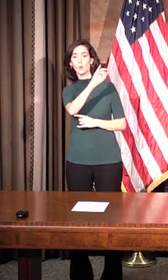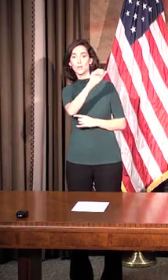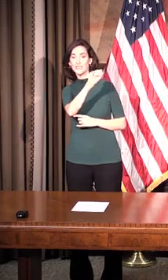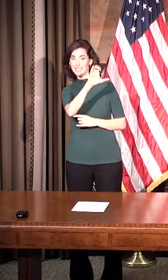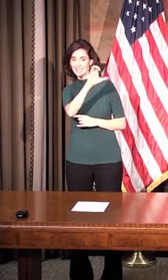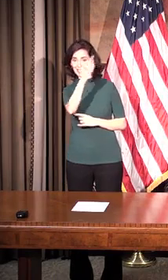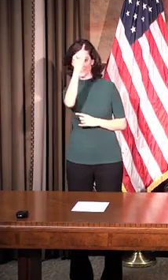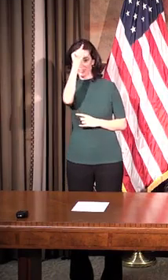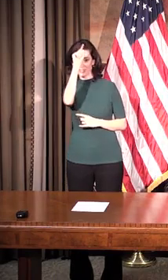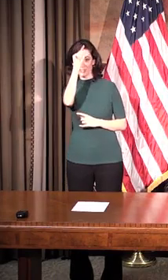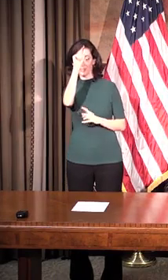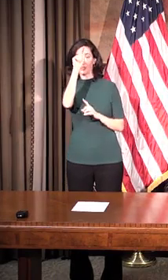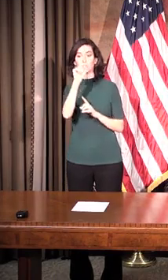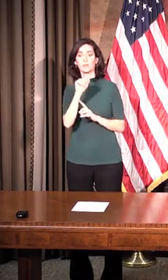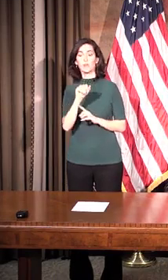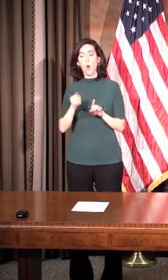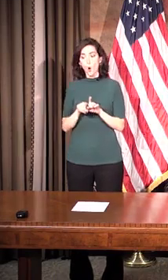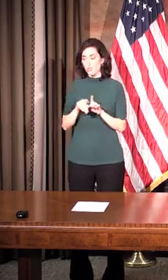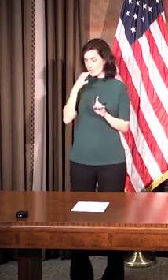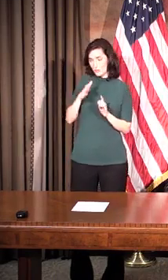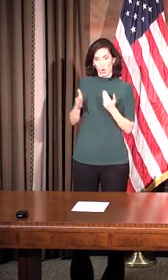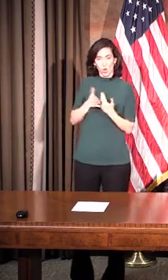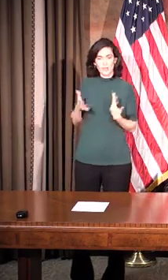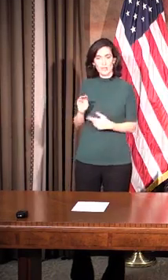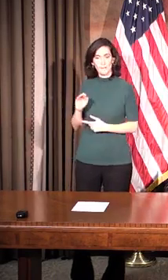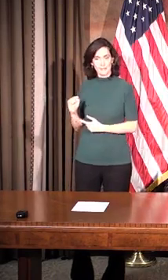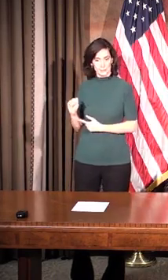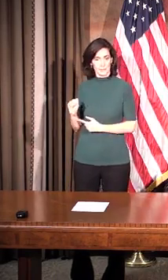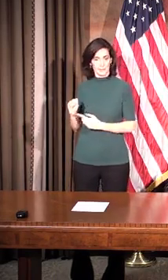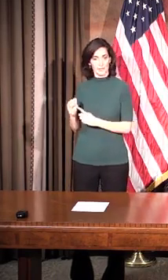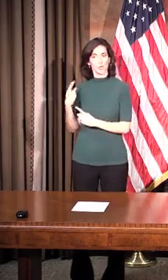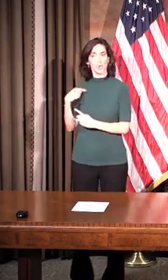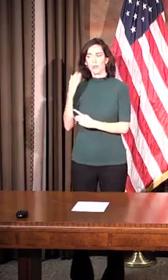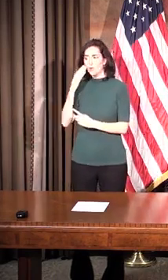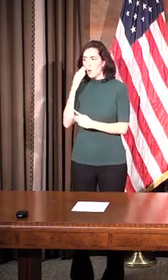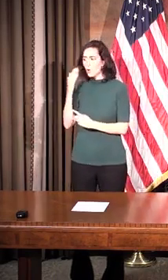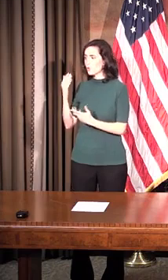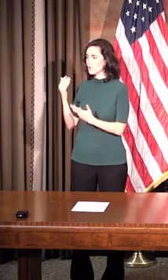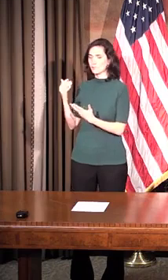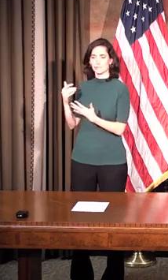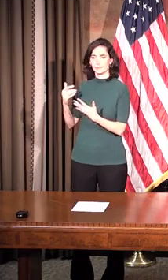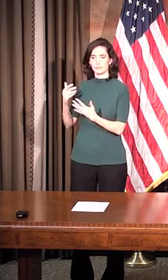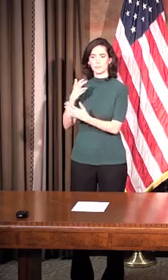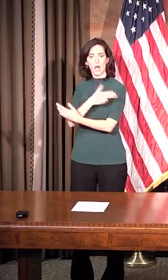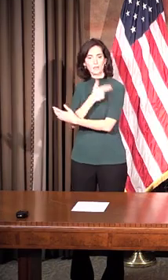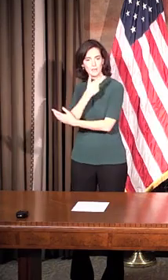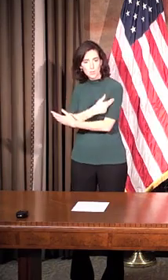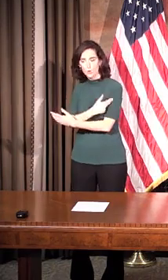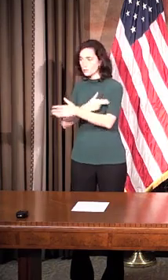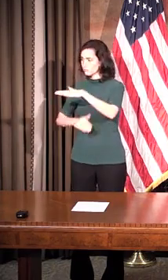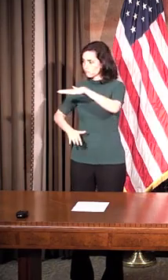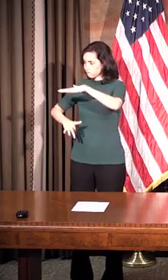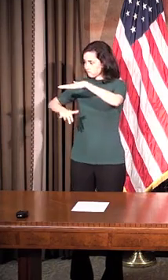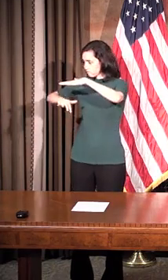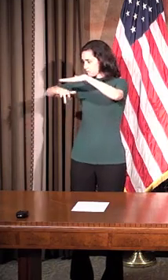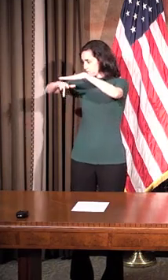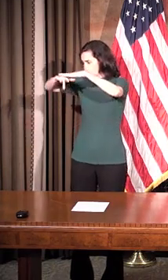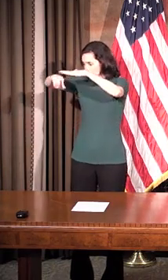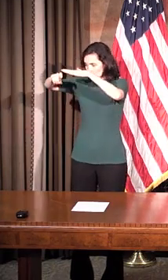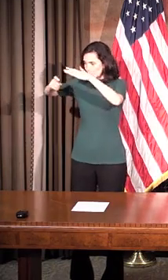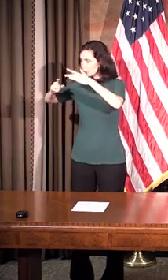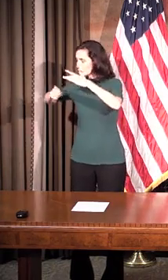next door in Mississippi, we know that there's a shortage of necessary critical hospital capacity in